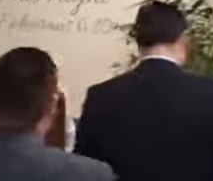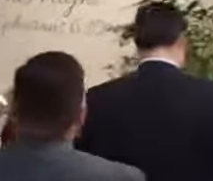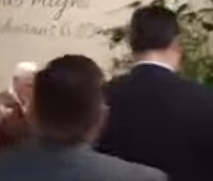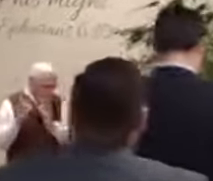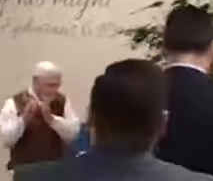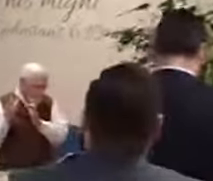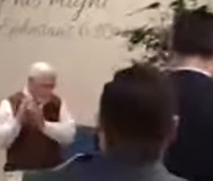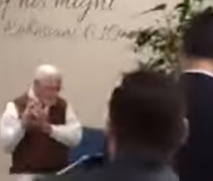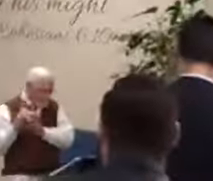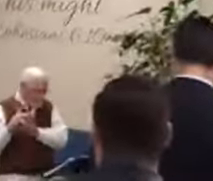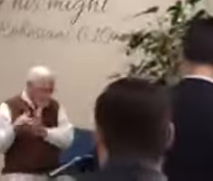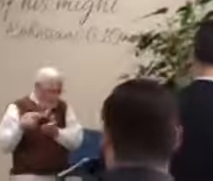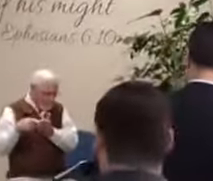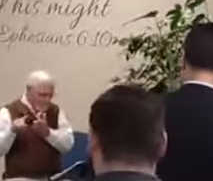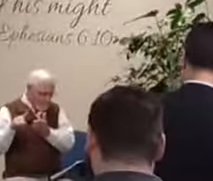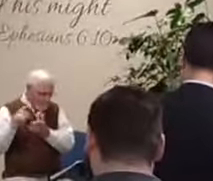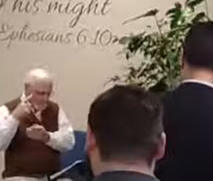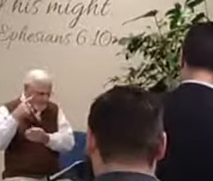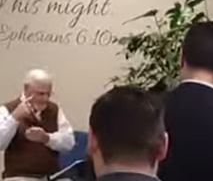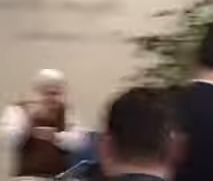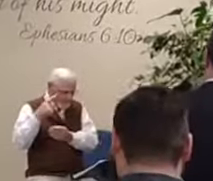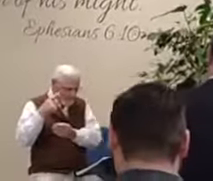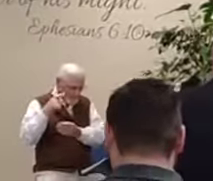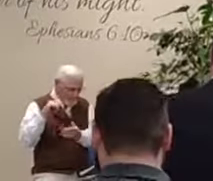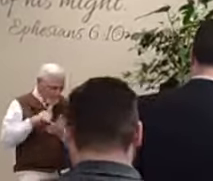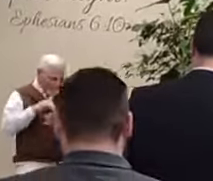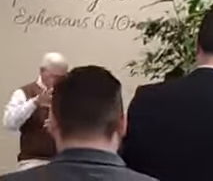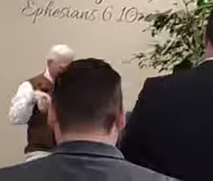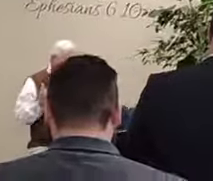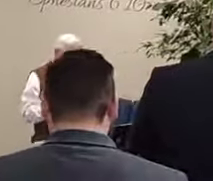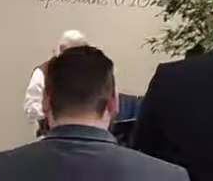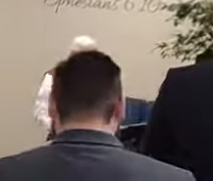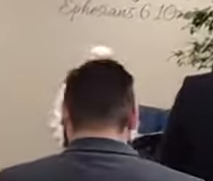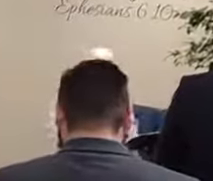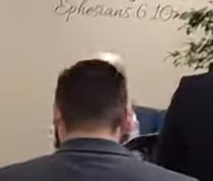start off in the blue book. 125, Jesus Paid It All.